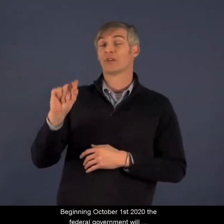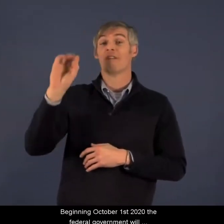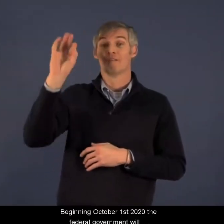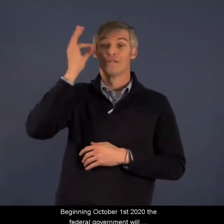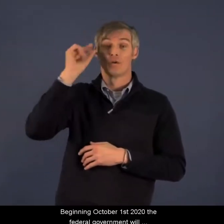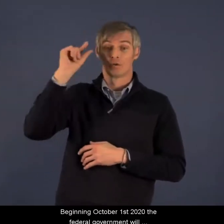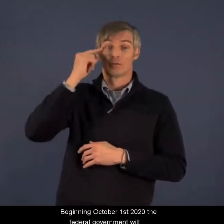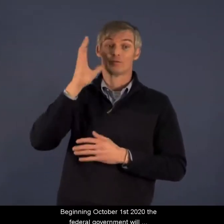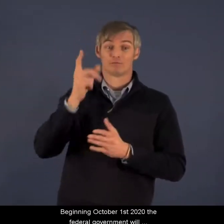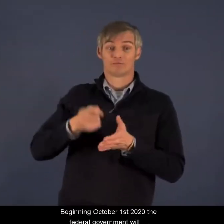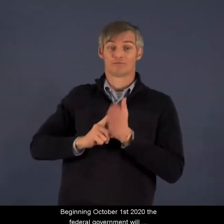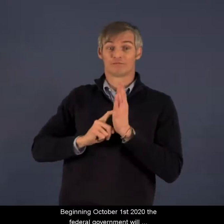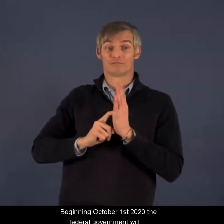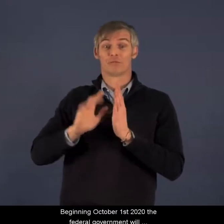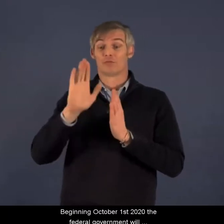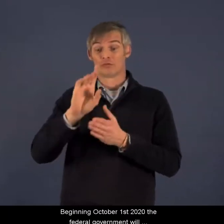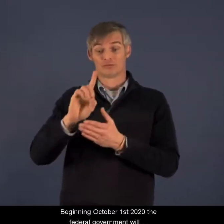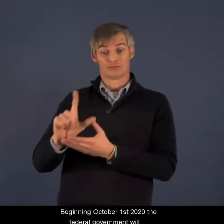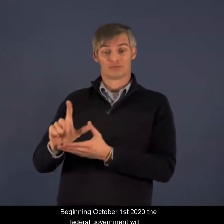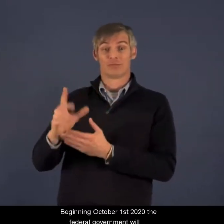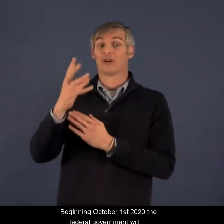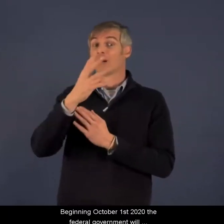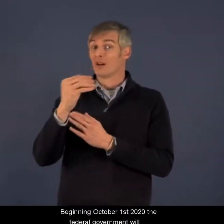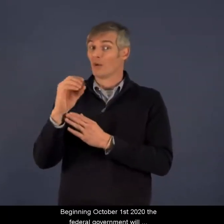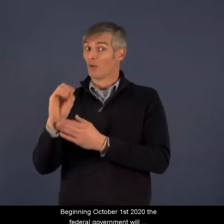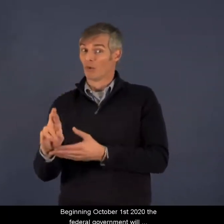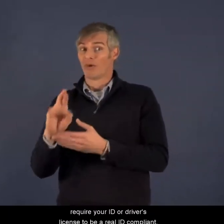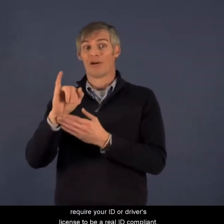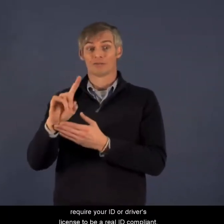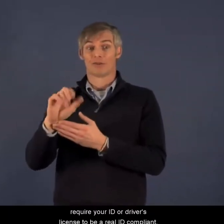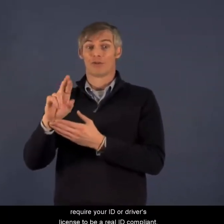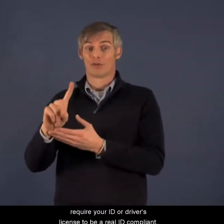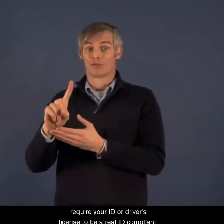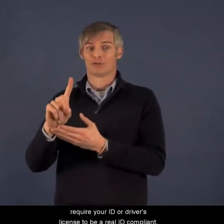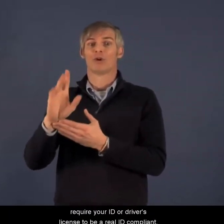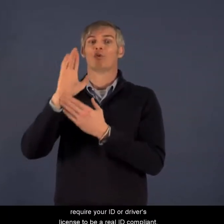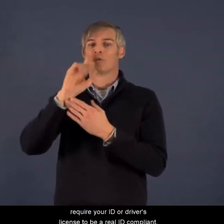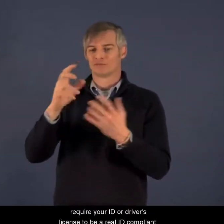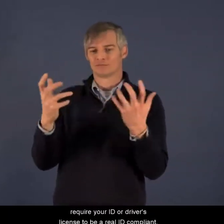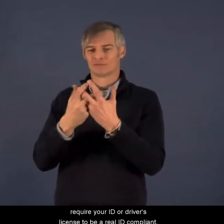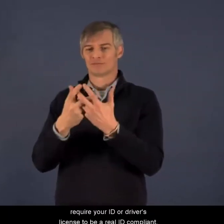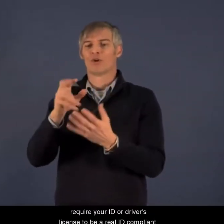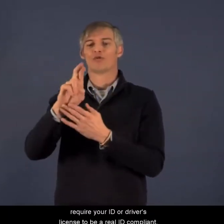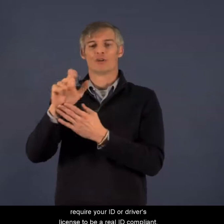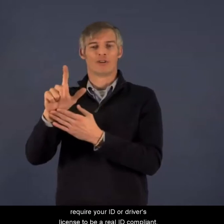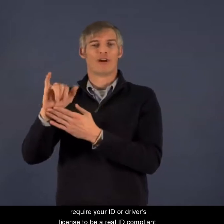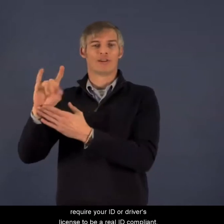Beginning October 1st, 2020, the federal government will require your ID or driver's license to be a real